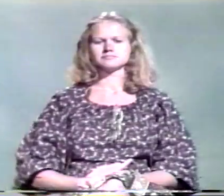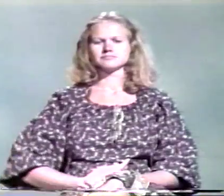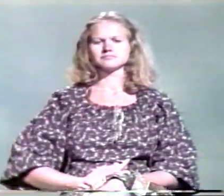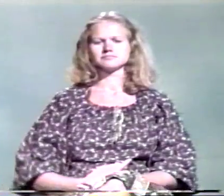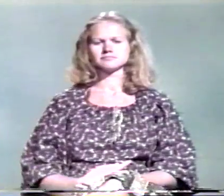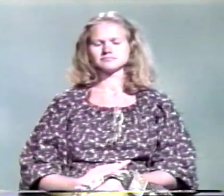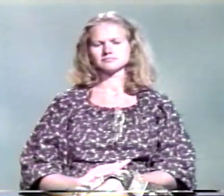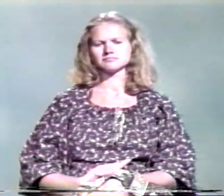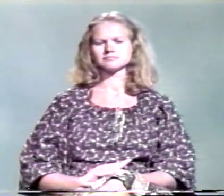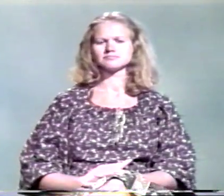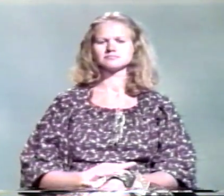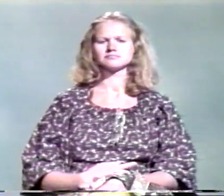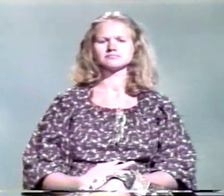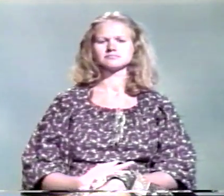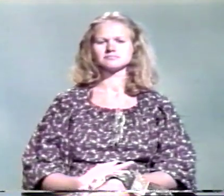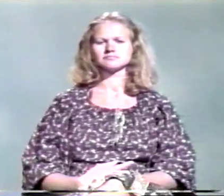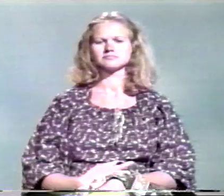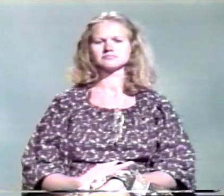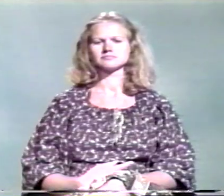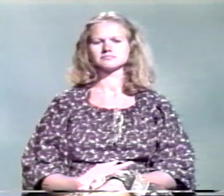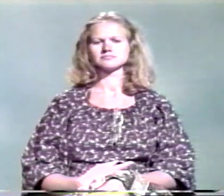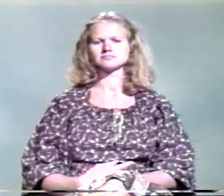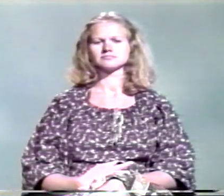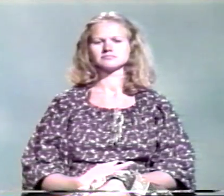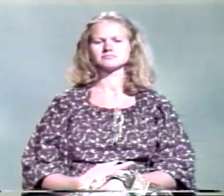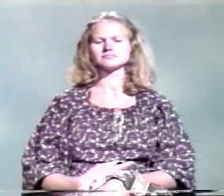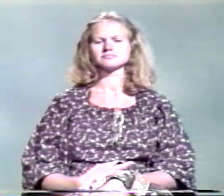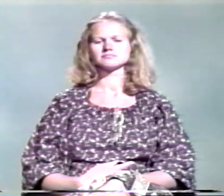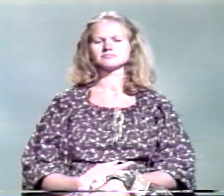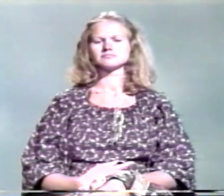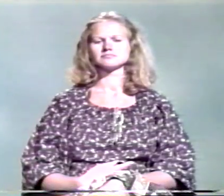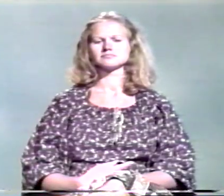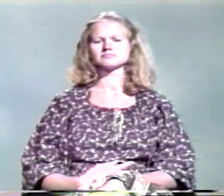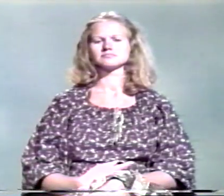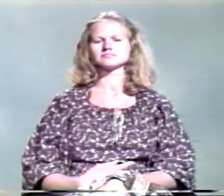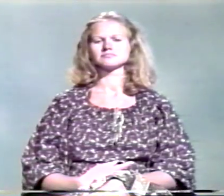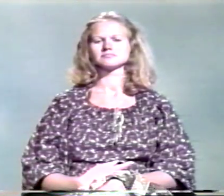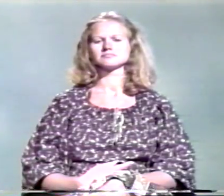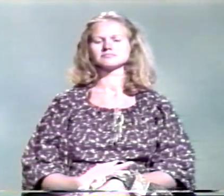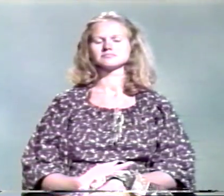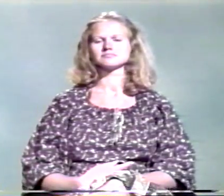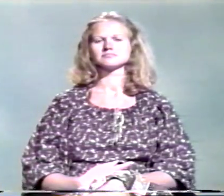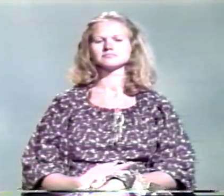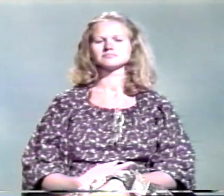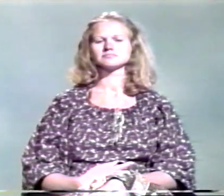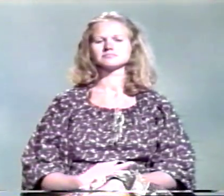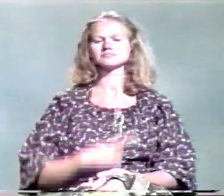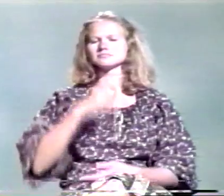The compound of thought and appear means something like for a thought to come to someone.